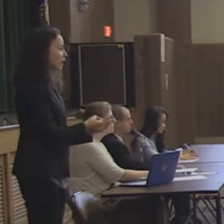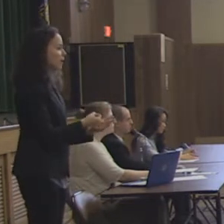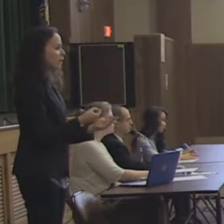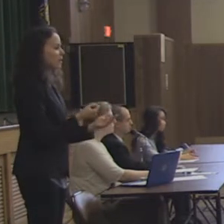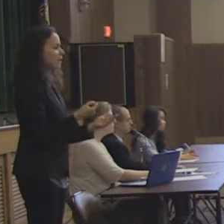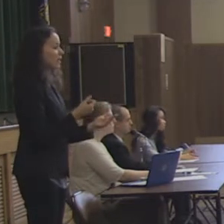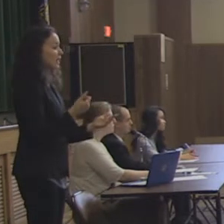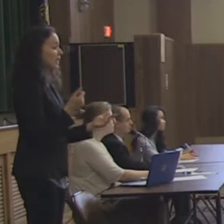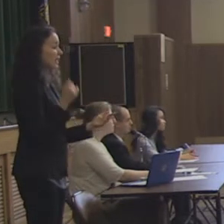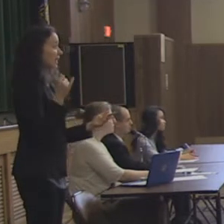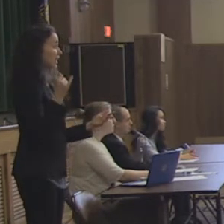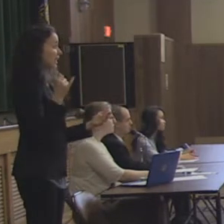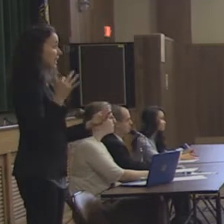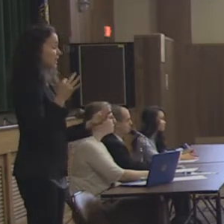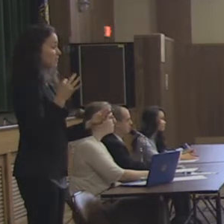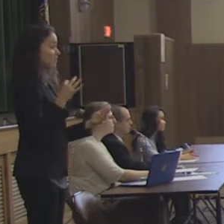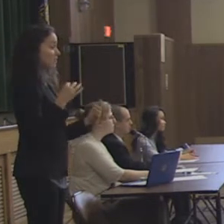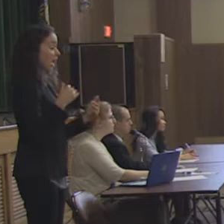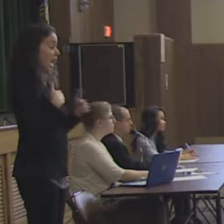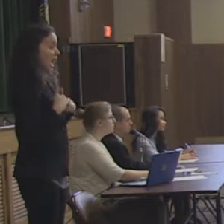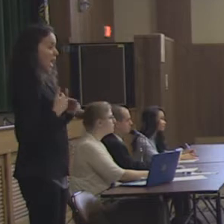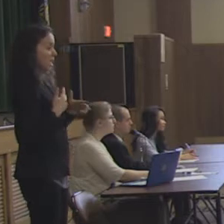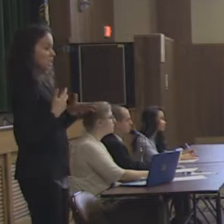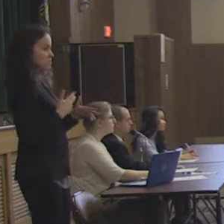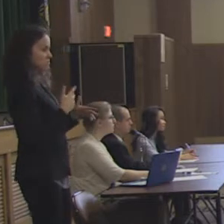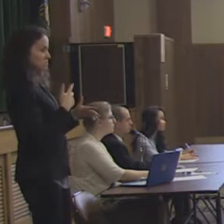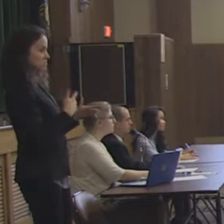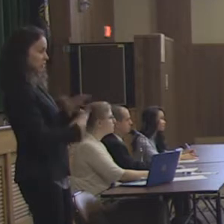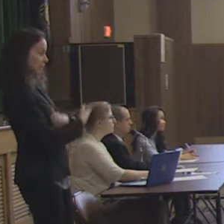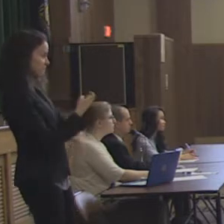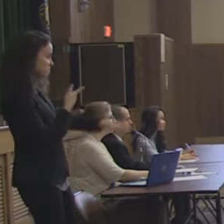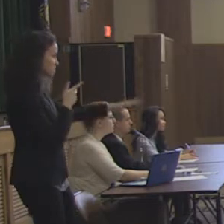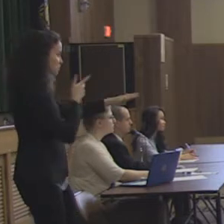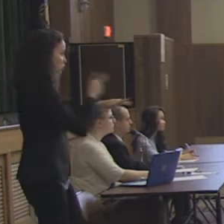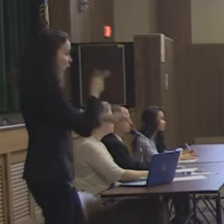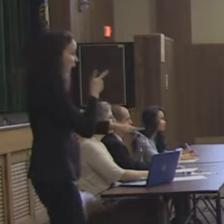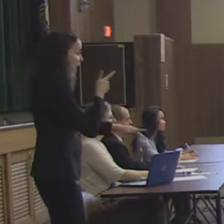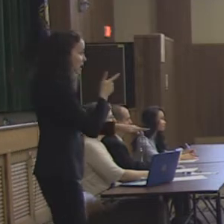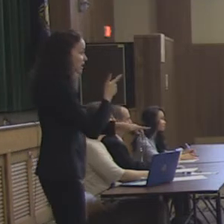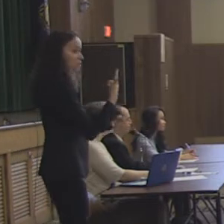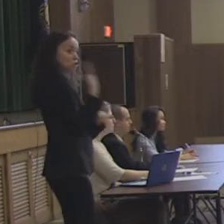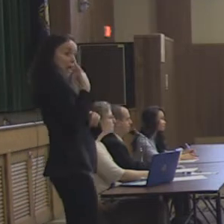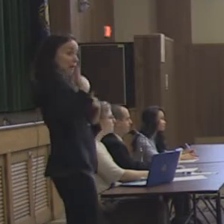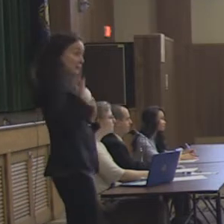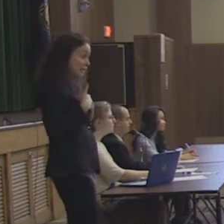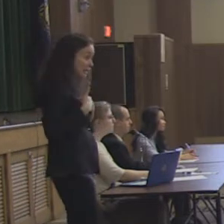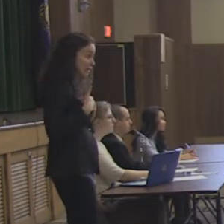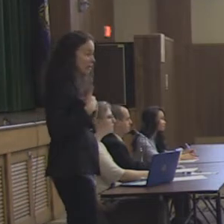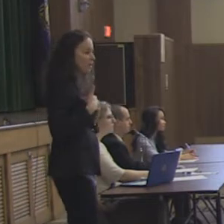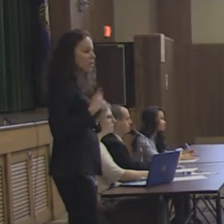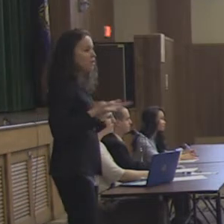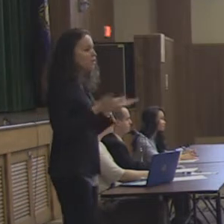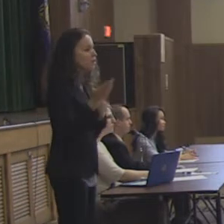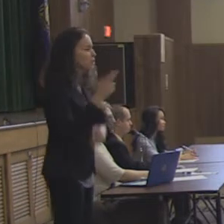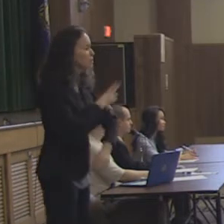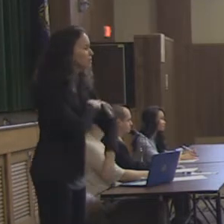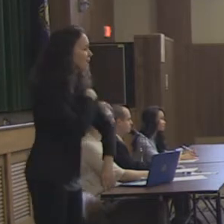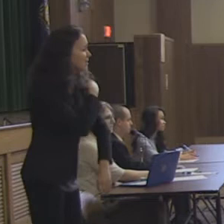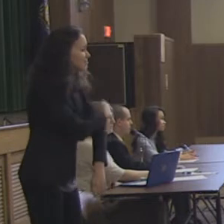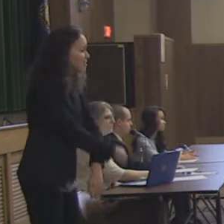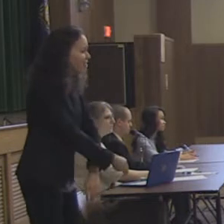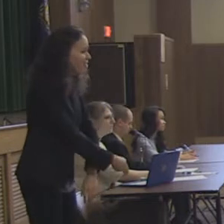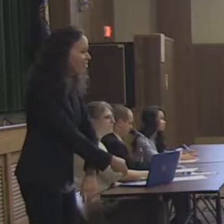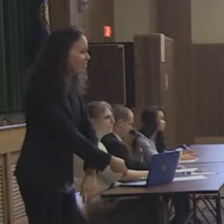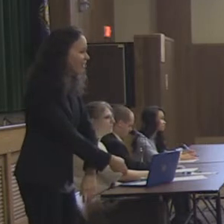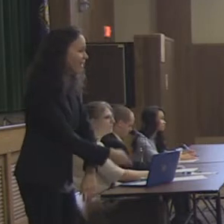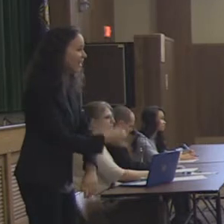I get shot performing an armed robbery, I'll be taken to an ER in a hospital. However, if I have a mental health crisis and